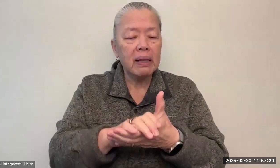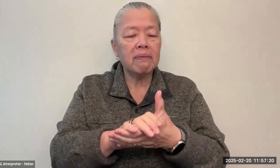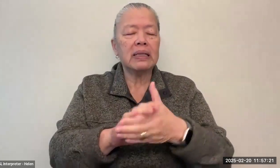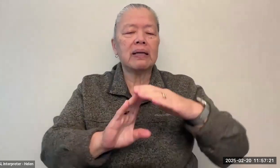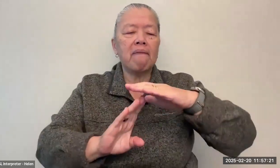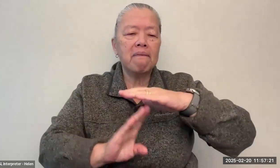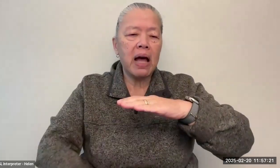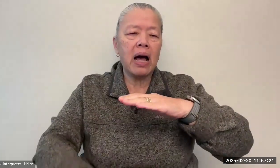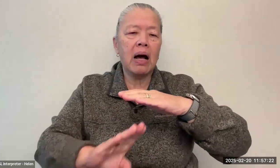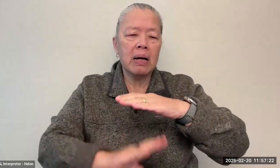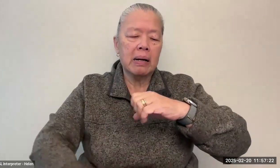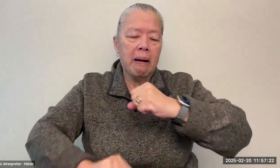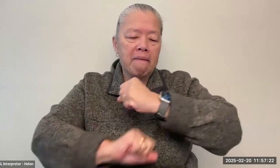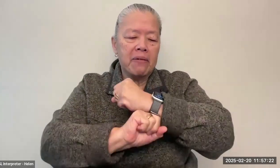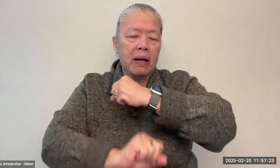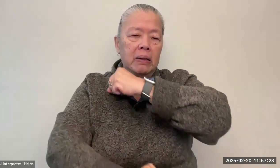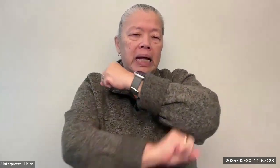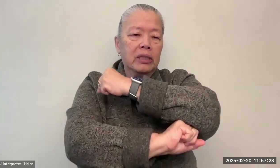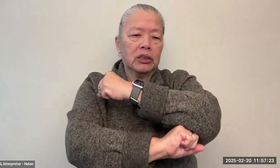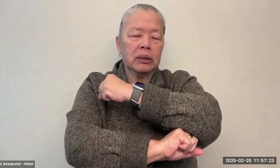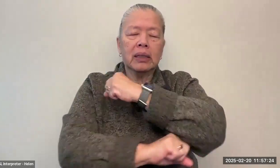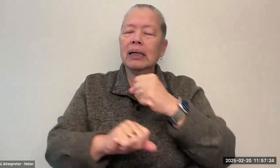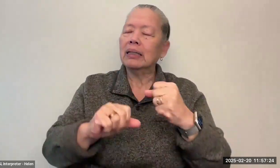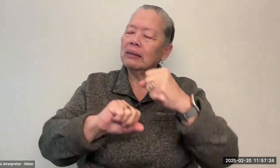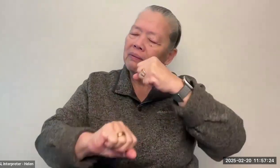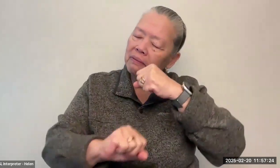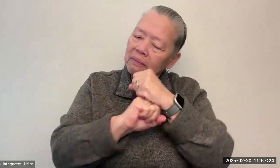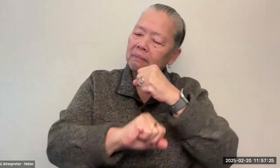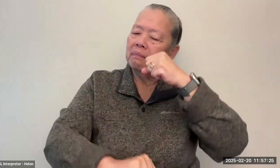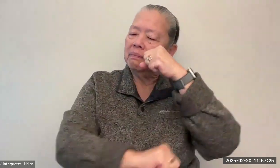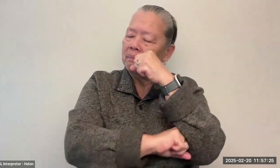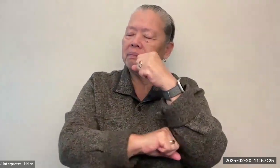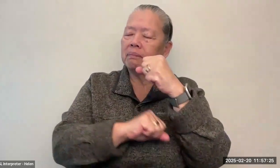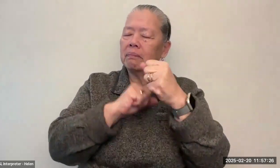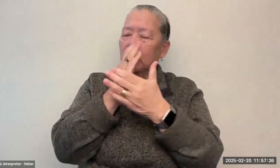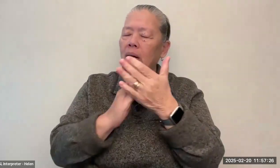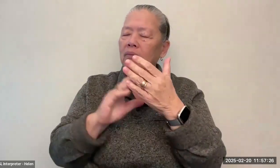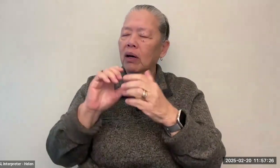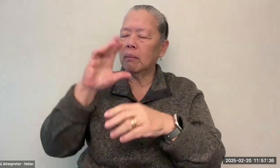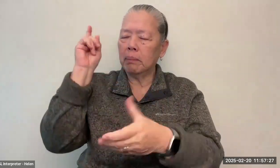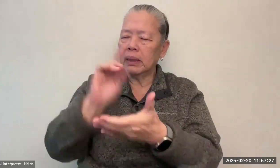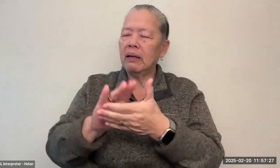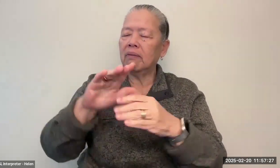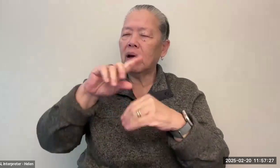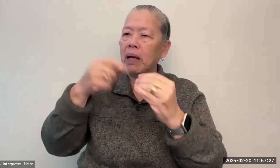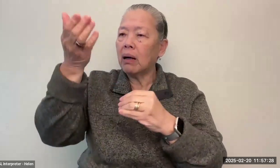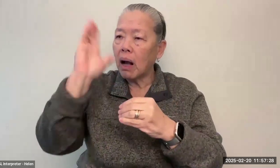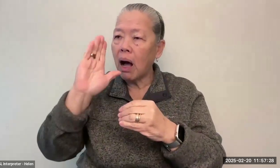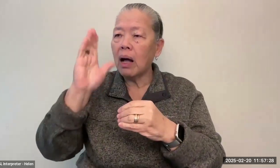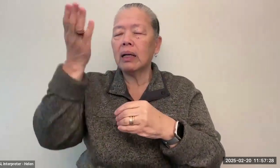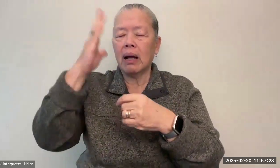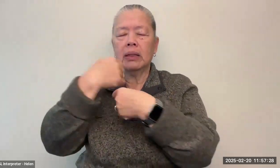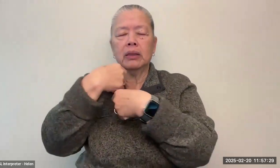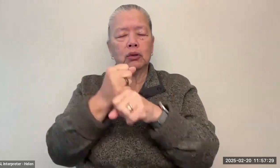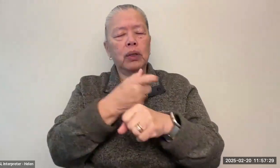foundational to our understanding of who God is and how God has created us to be in the world. And